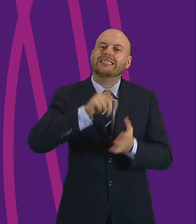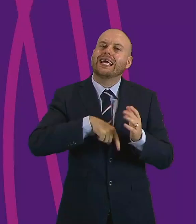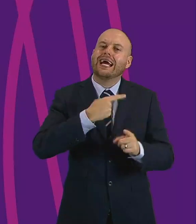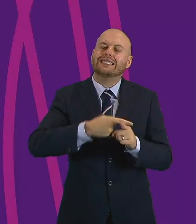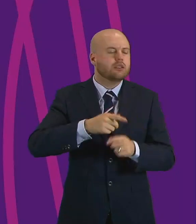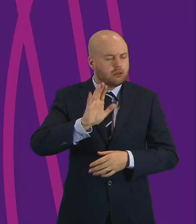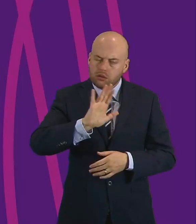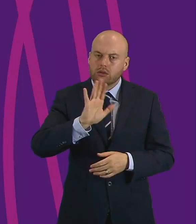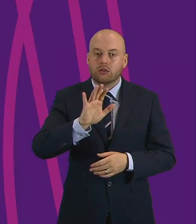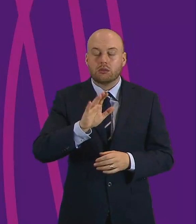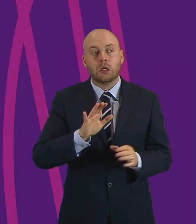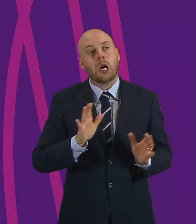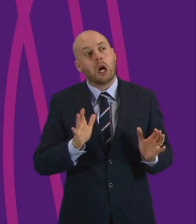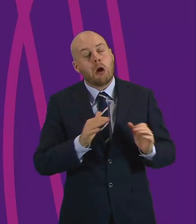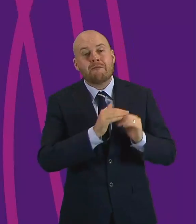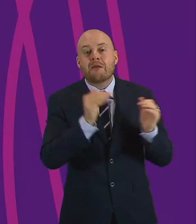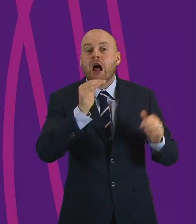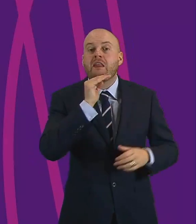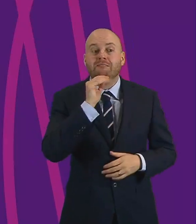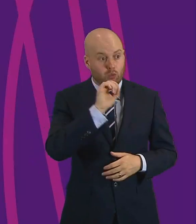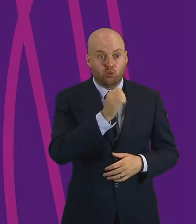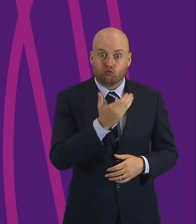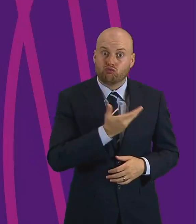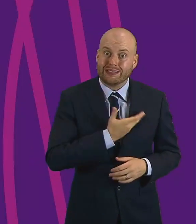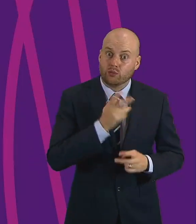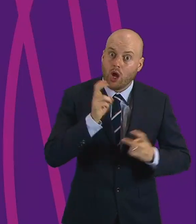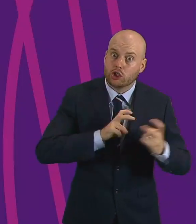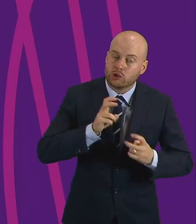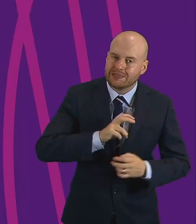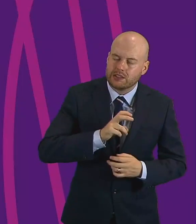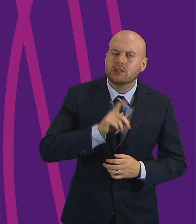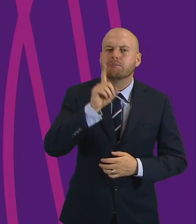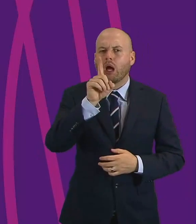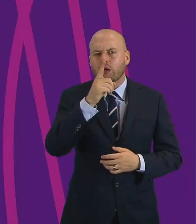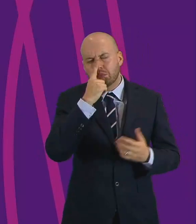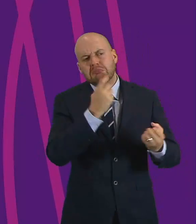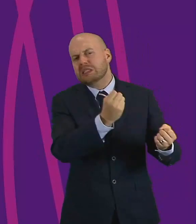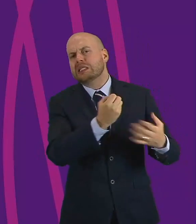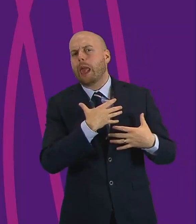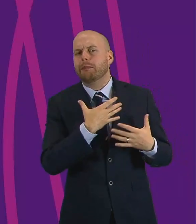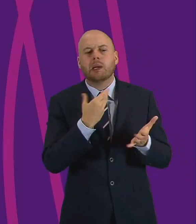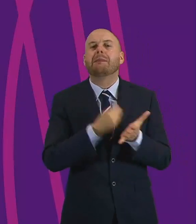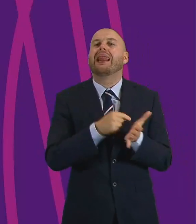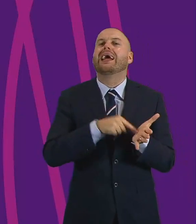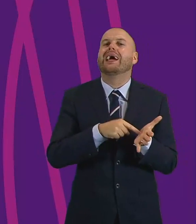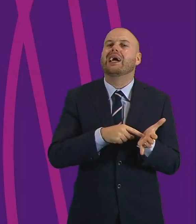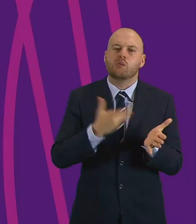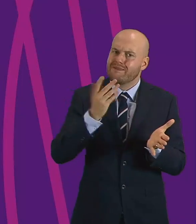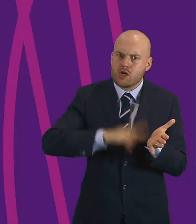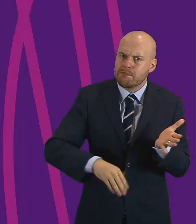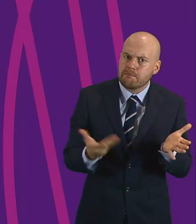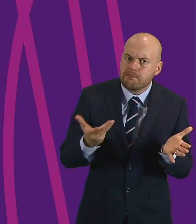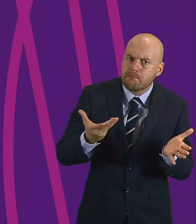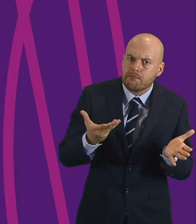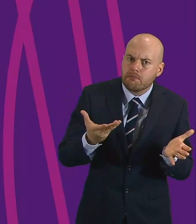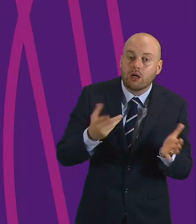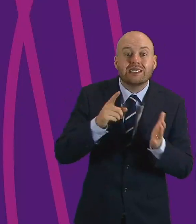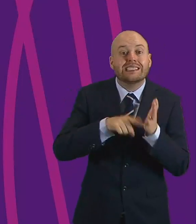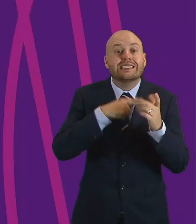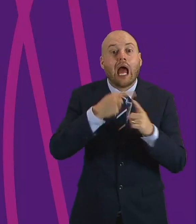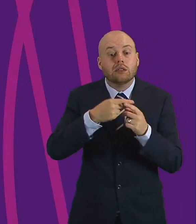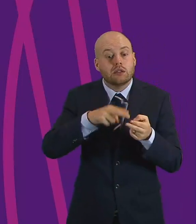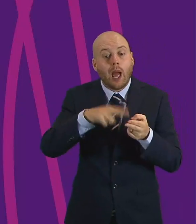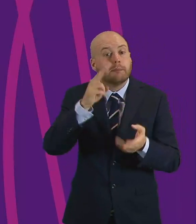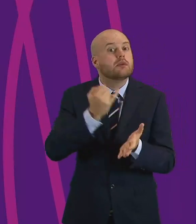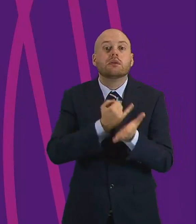that argument. But perhaps he could tell me what other source of funding we have in order to meet those